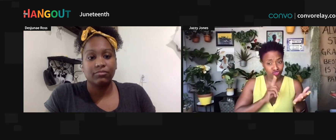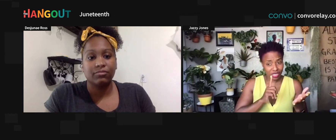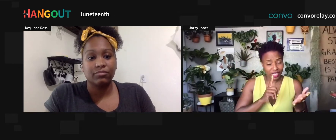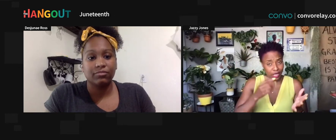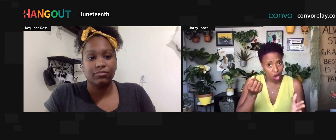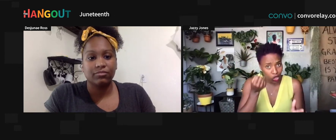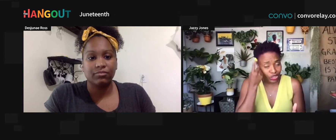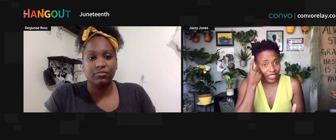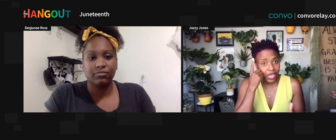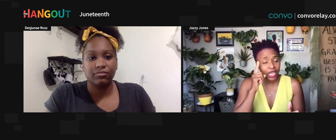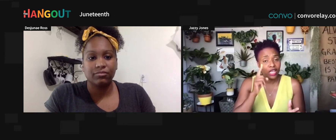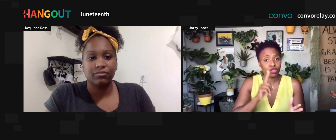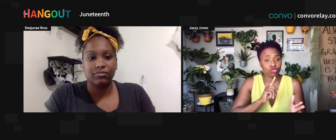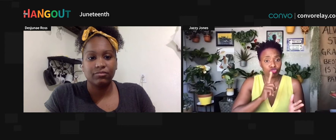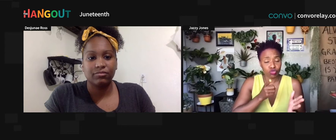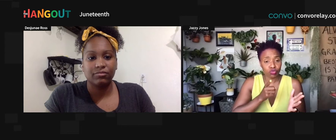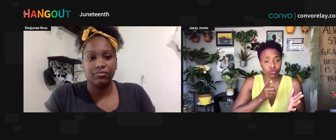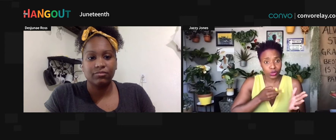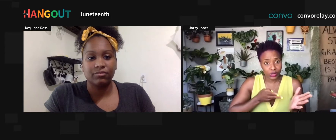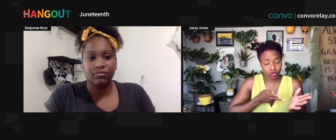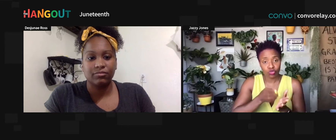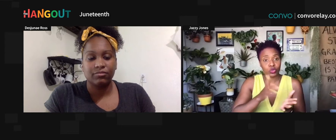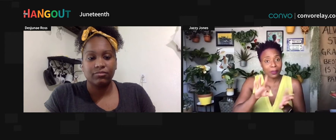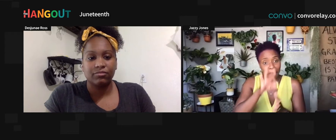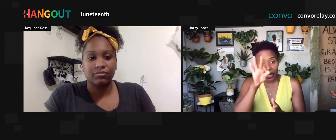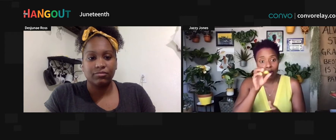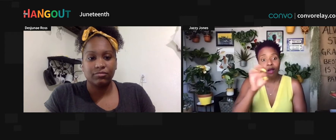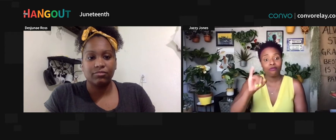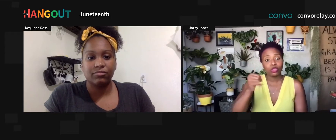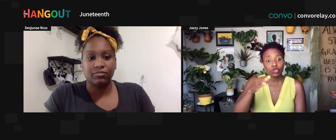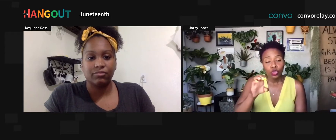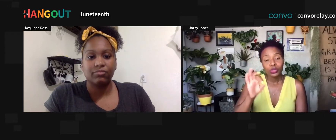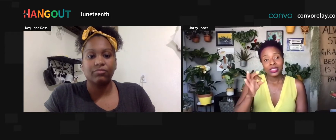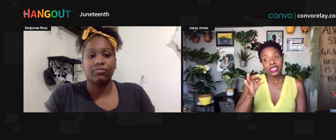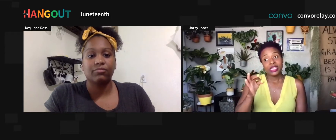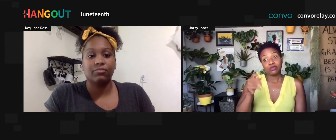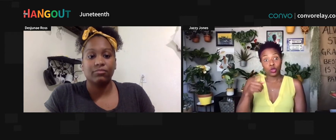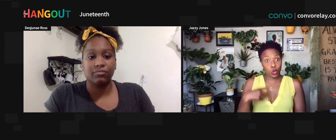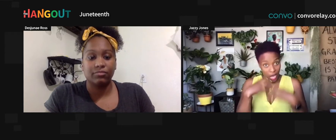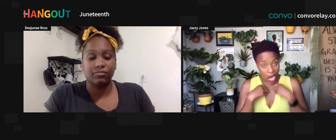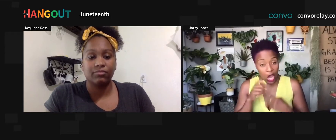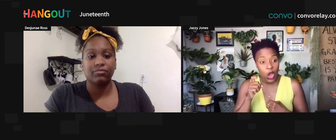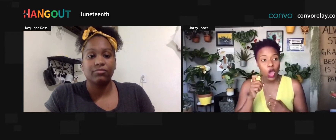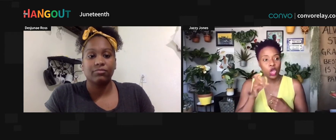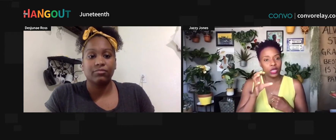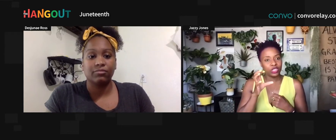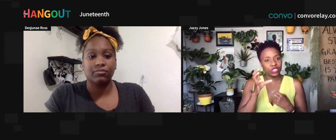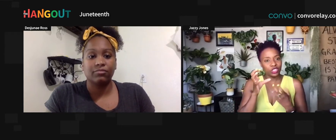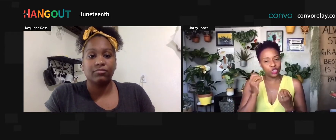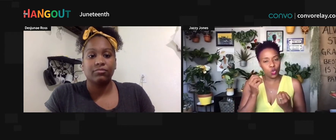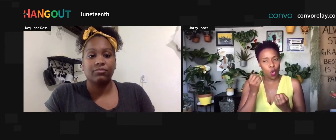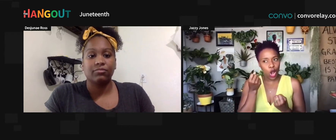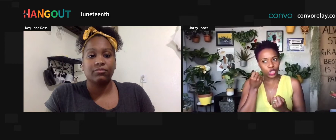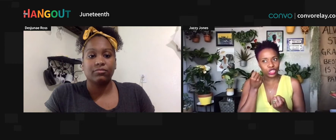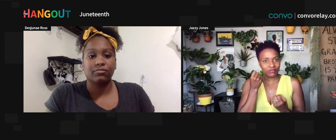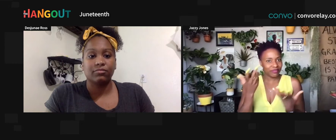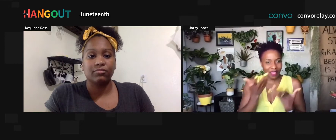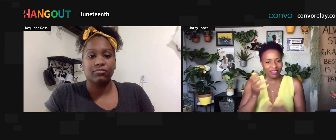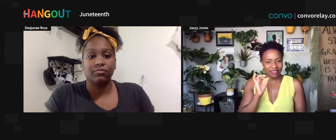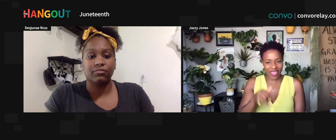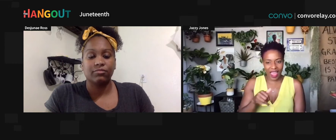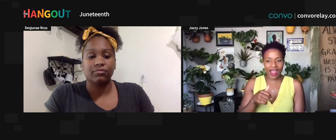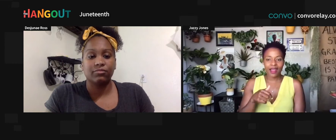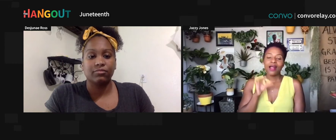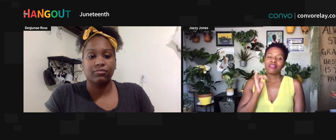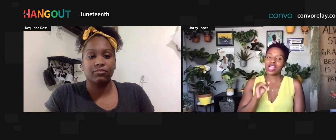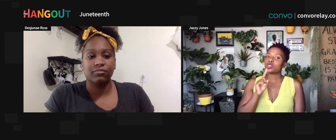going to be marketed and exploited? Or are people going to genuinely and authentically understand and respect the